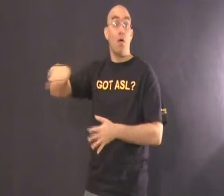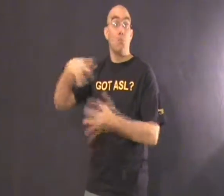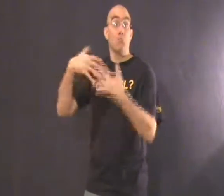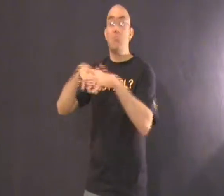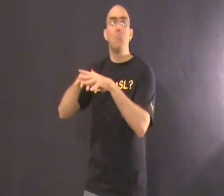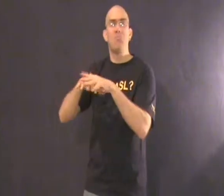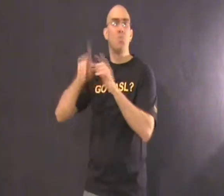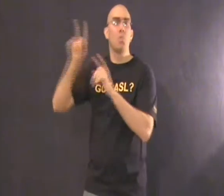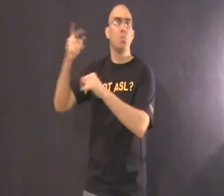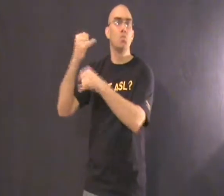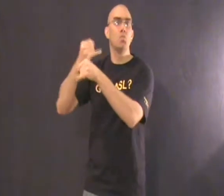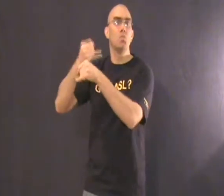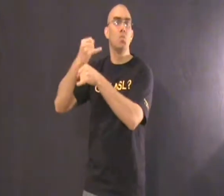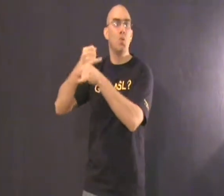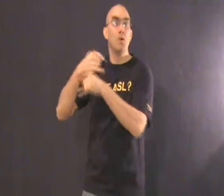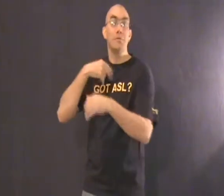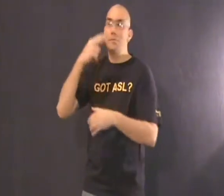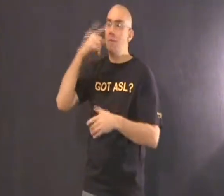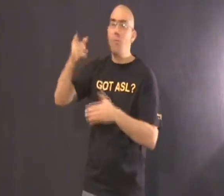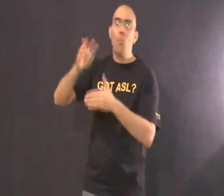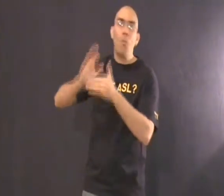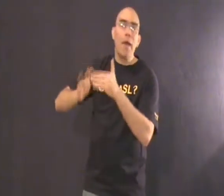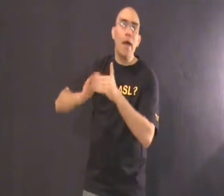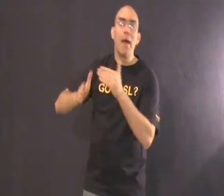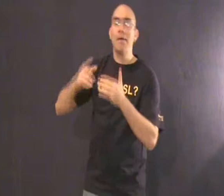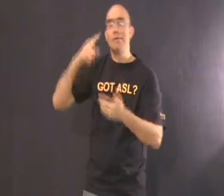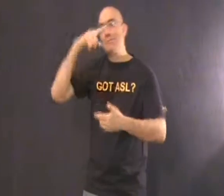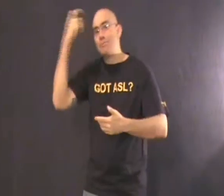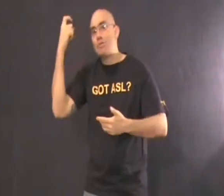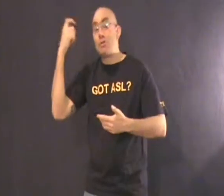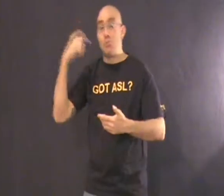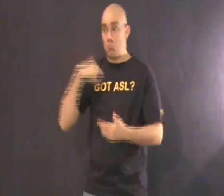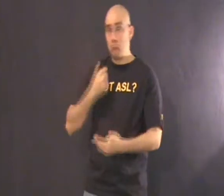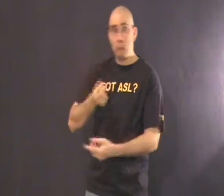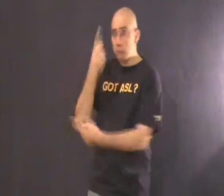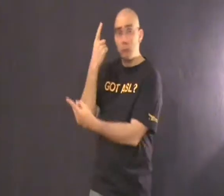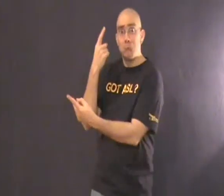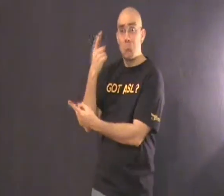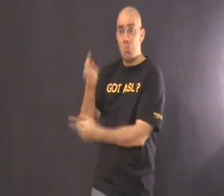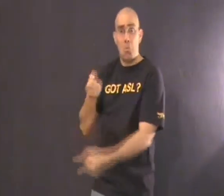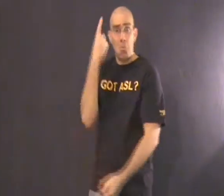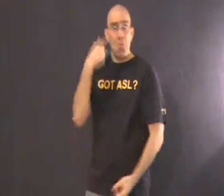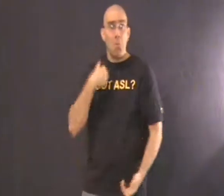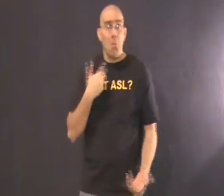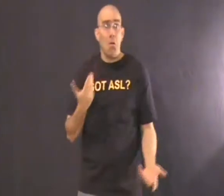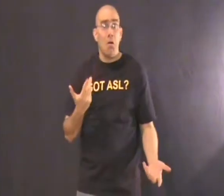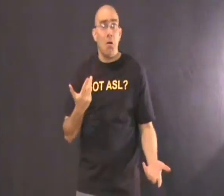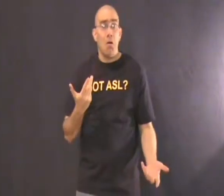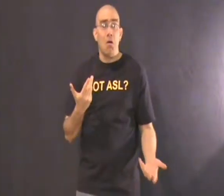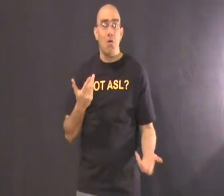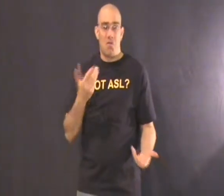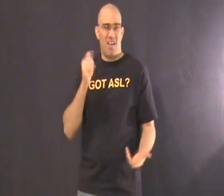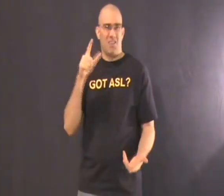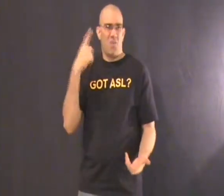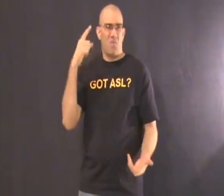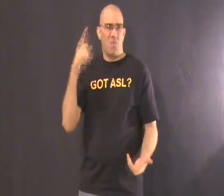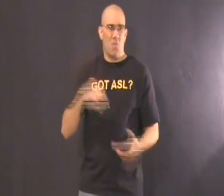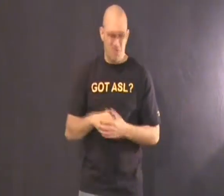once in a while because I only saw them once in a while because they were at the residential school for the deaf, so I only saw them on holidays